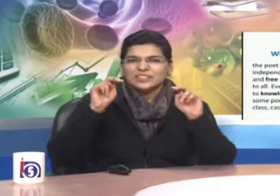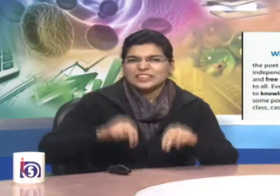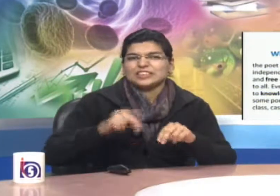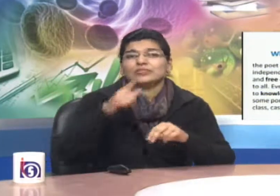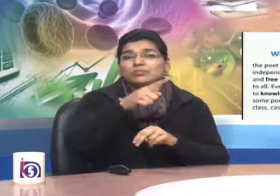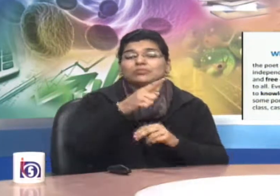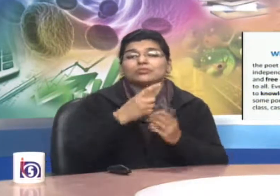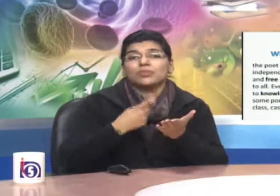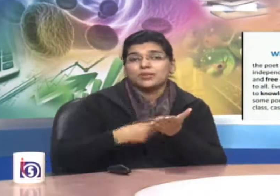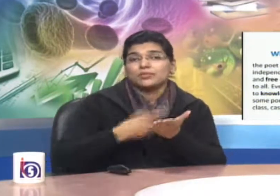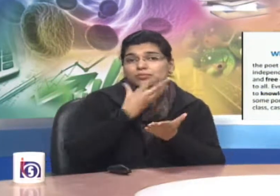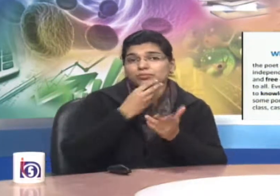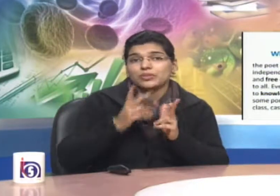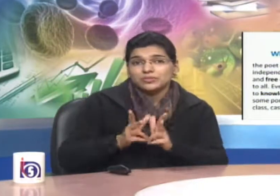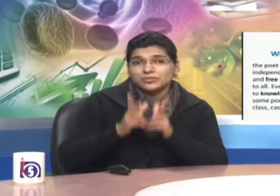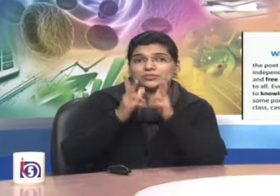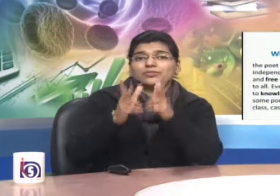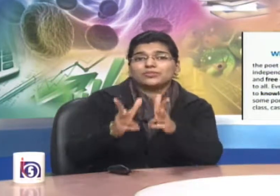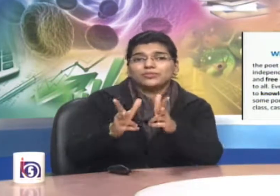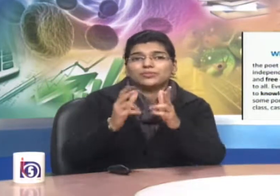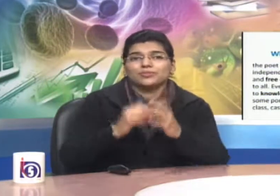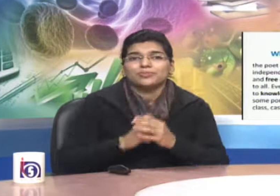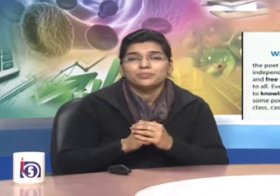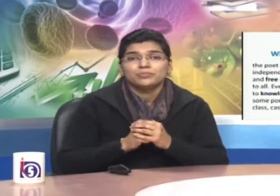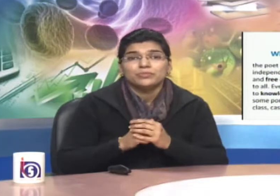The biasness should not be there.